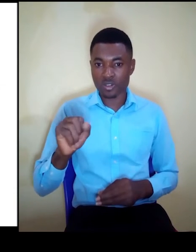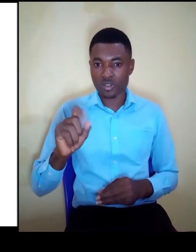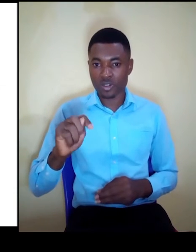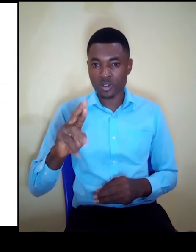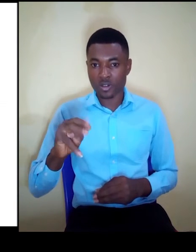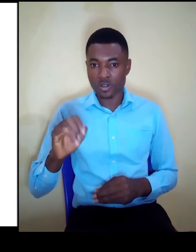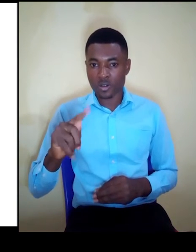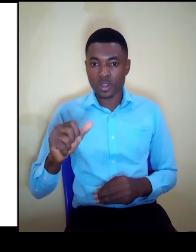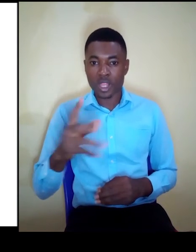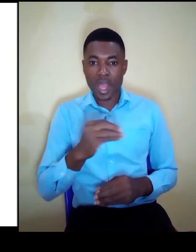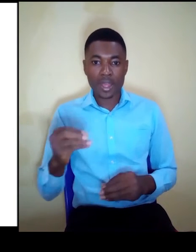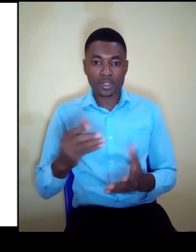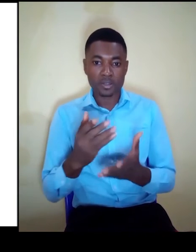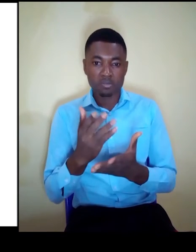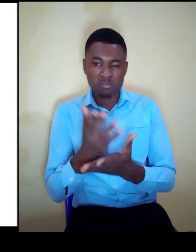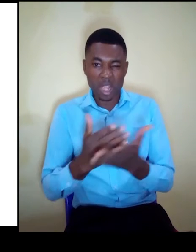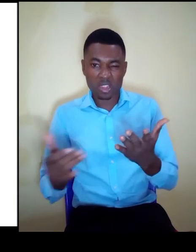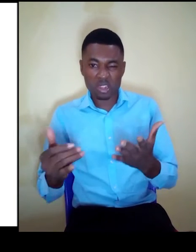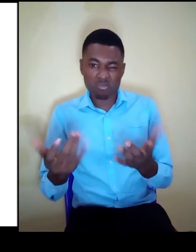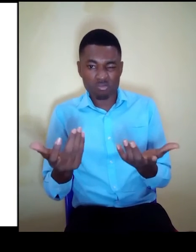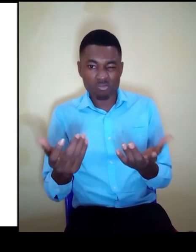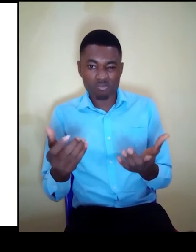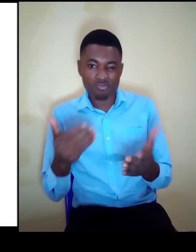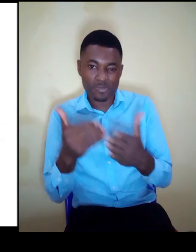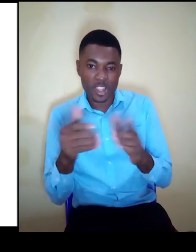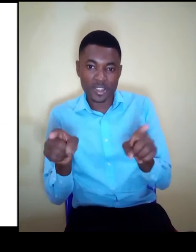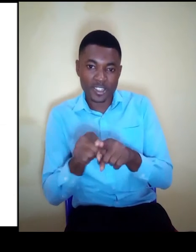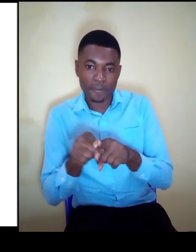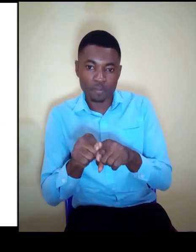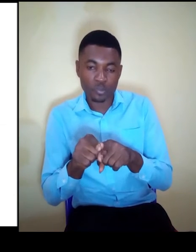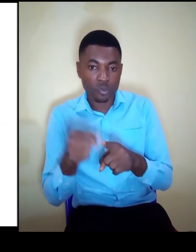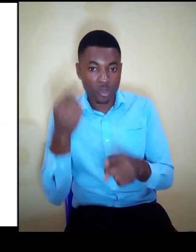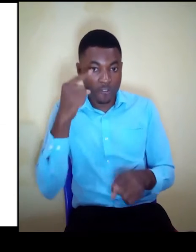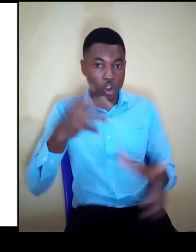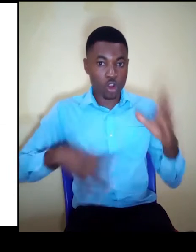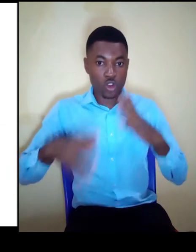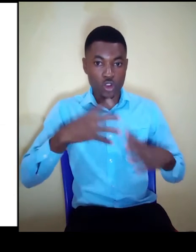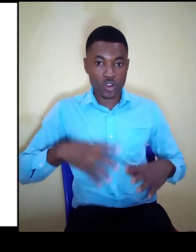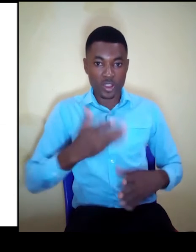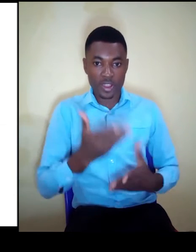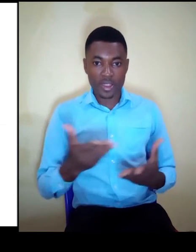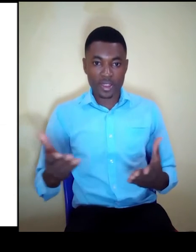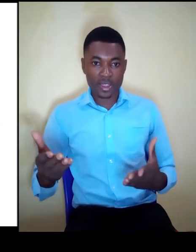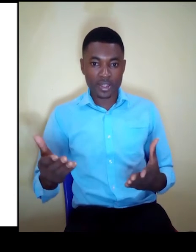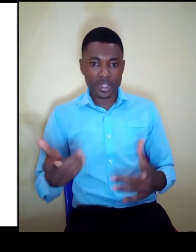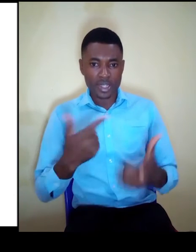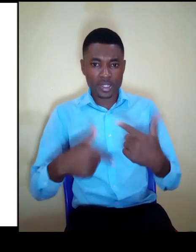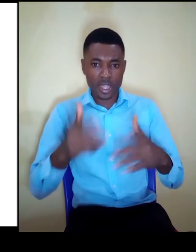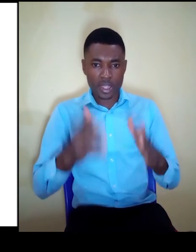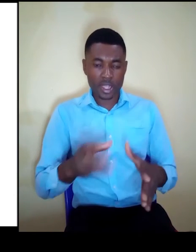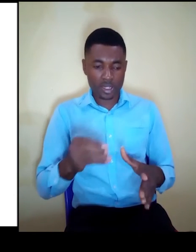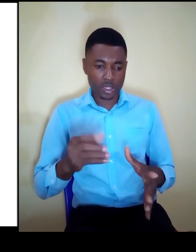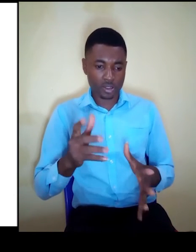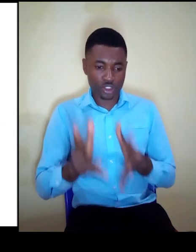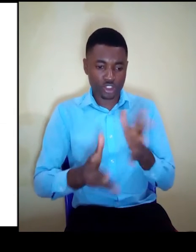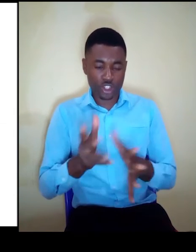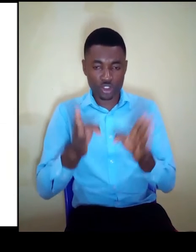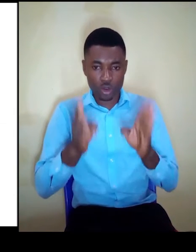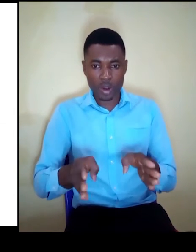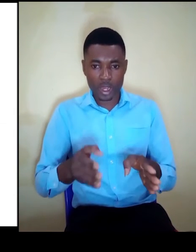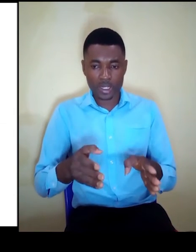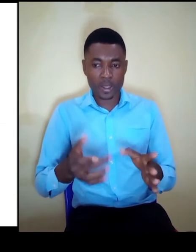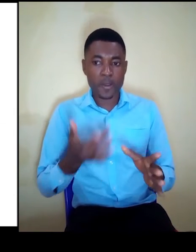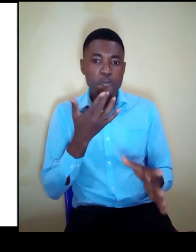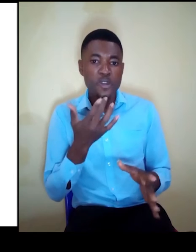degree. For clothing and accessories, signers and gesturers systematically preferred